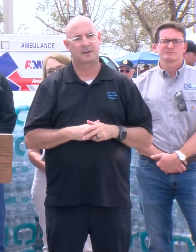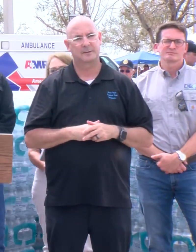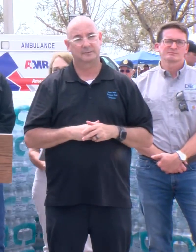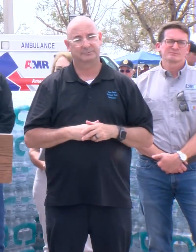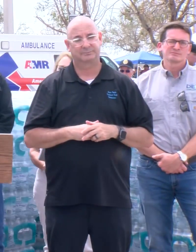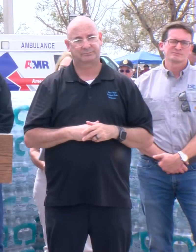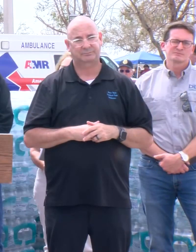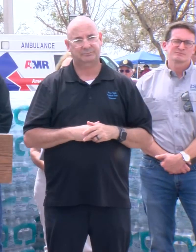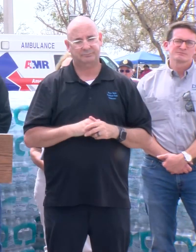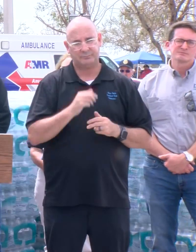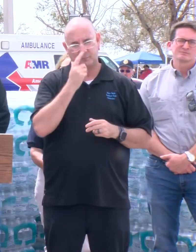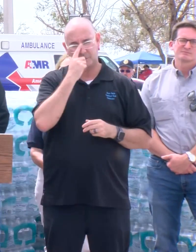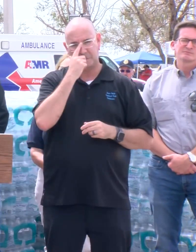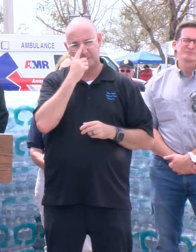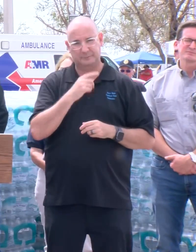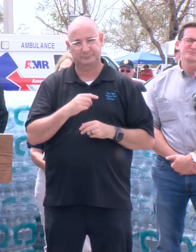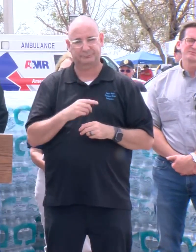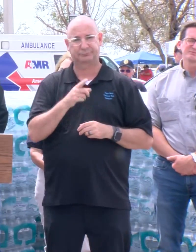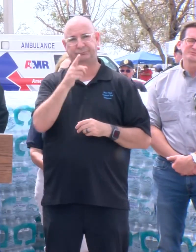Yes, ma'am. I have a